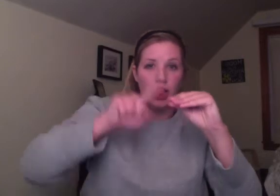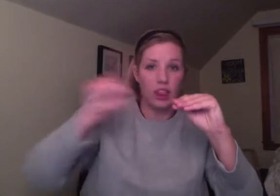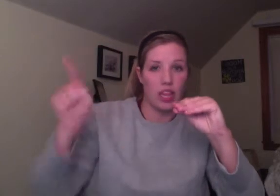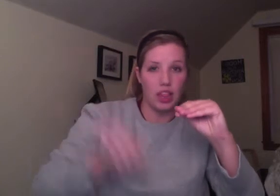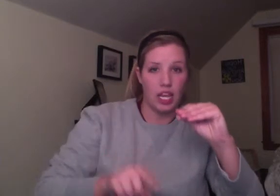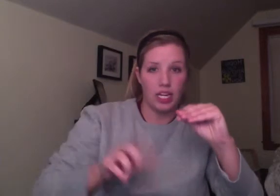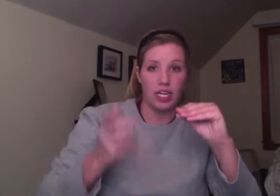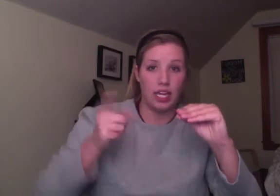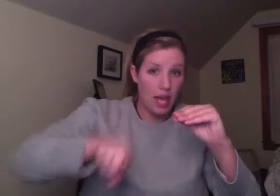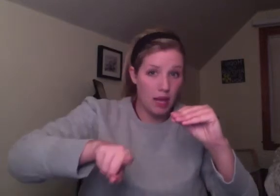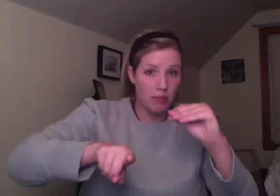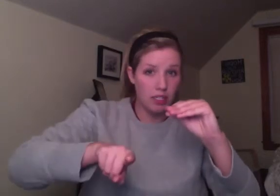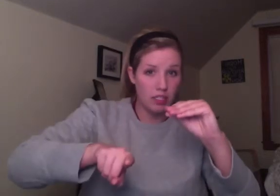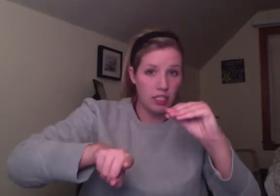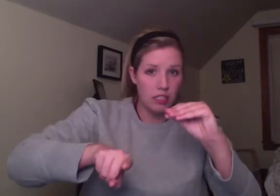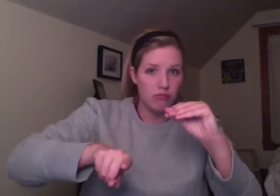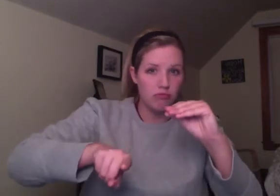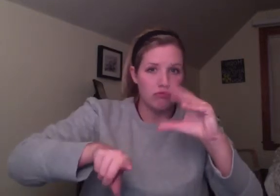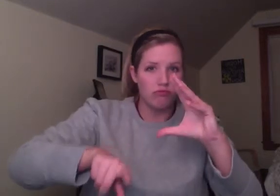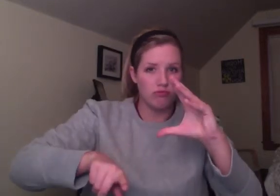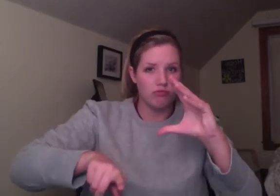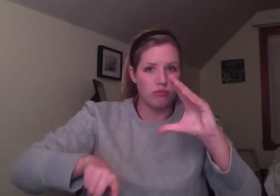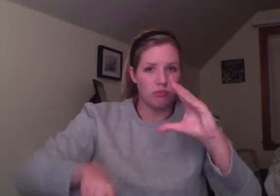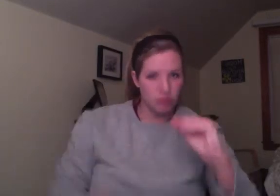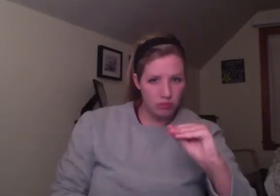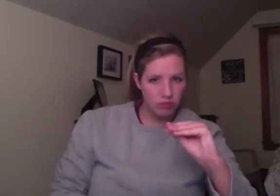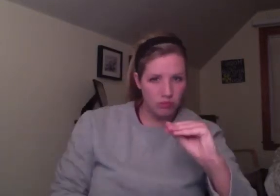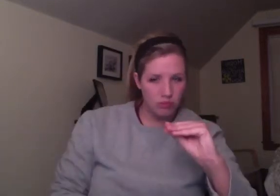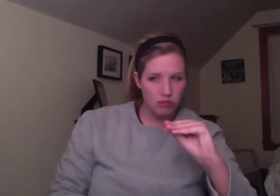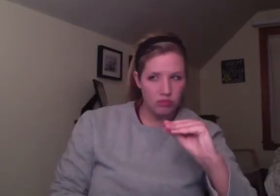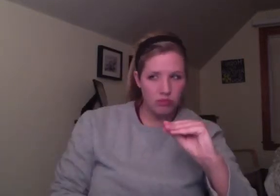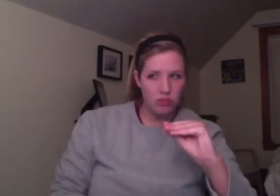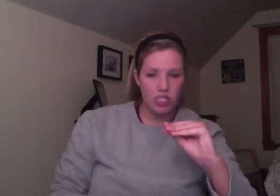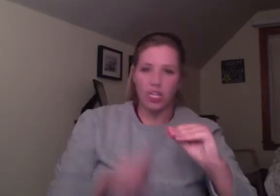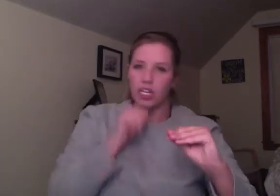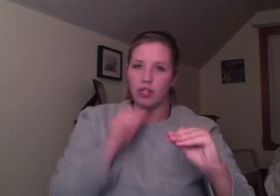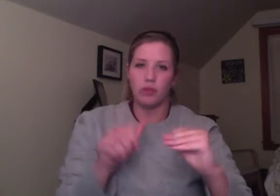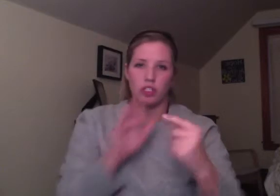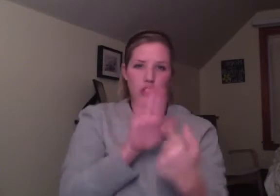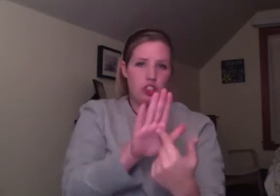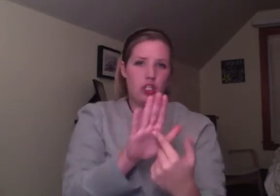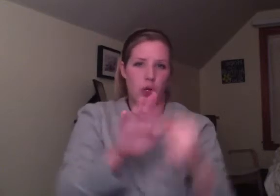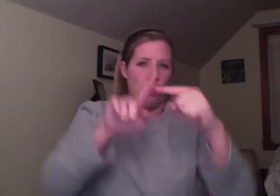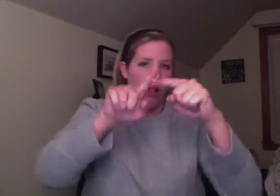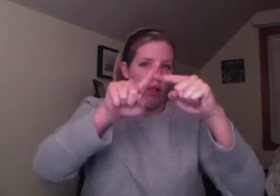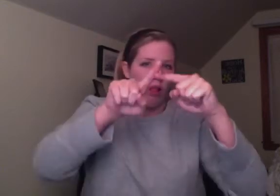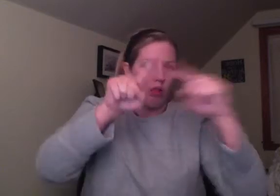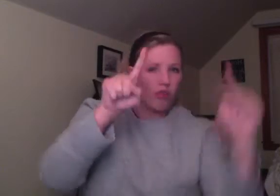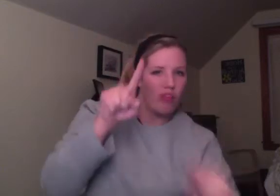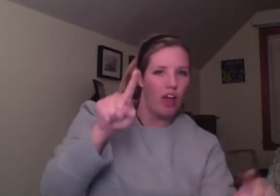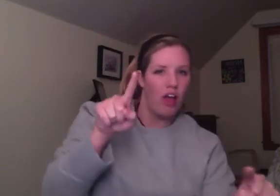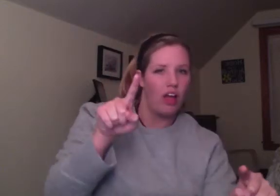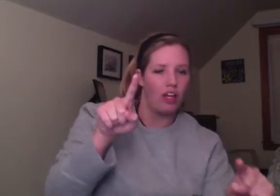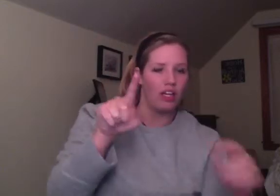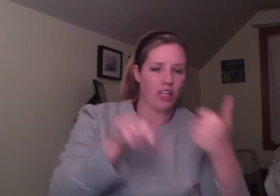would let go of the button, and it would close the shutter, and it would expose the lightning, all the streaks of the lightning, and it looked